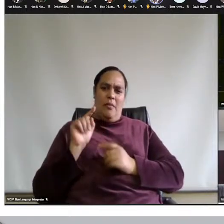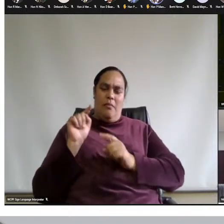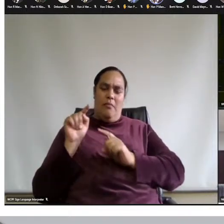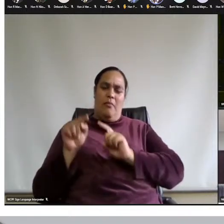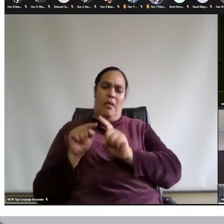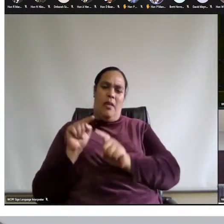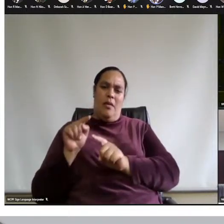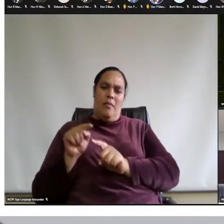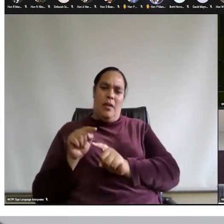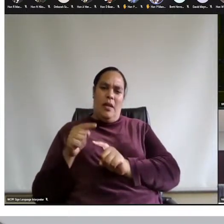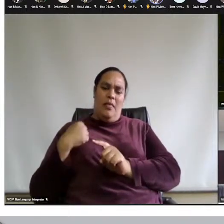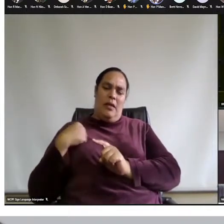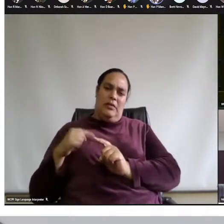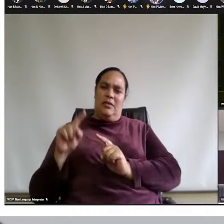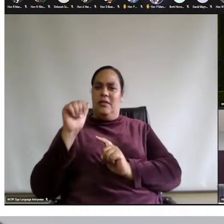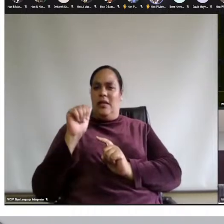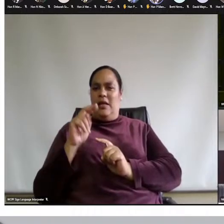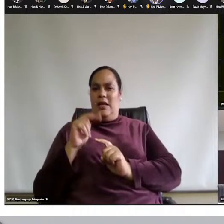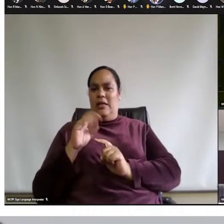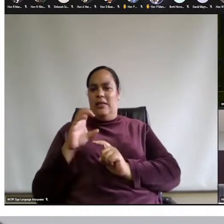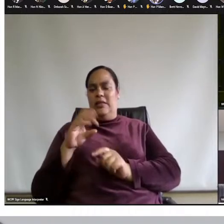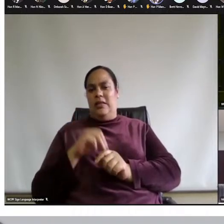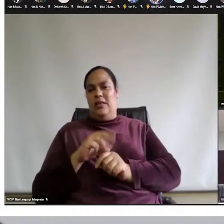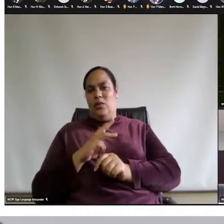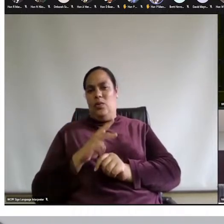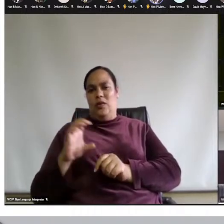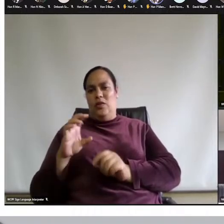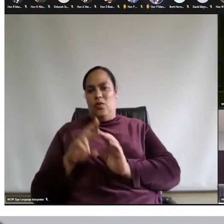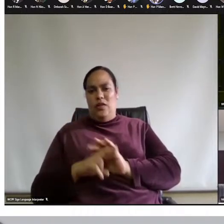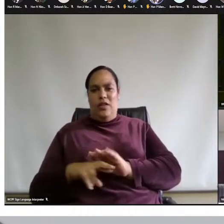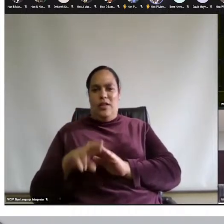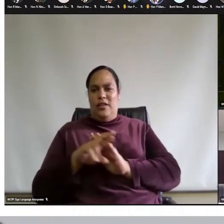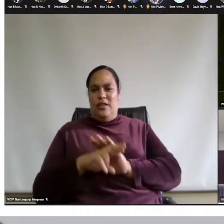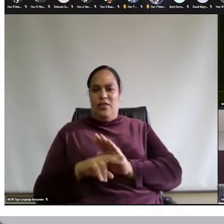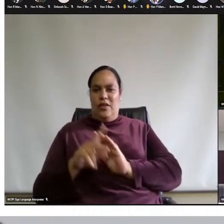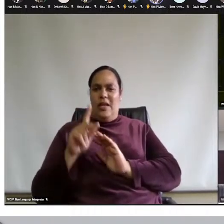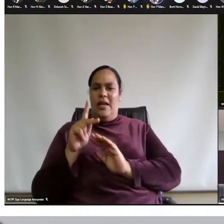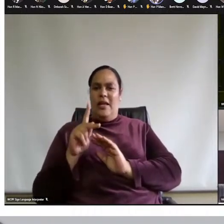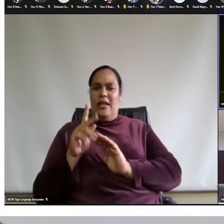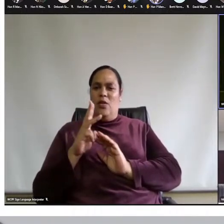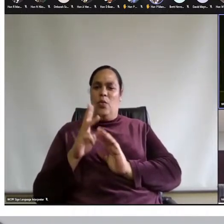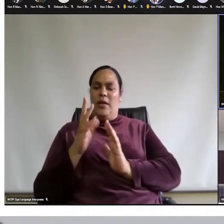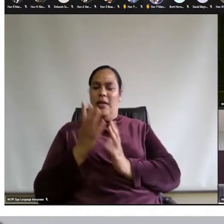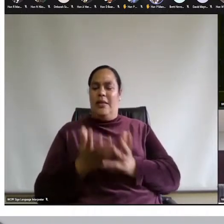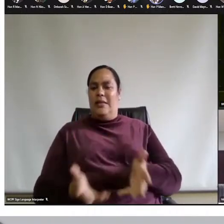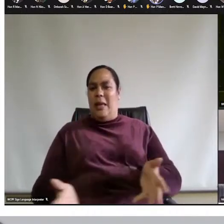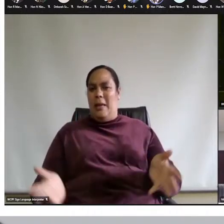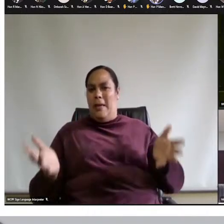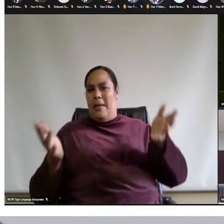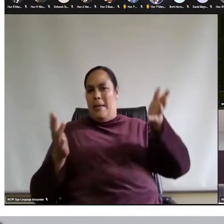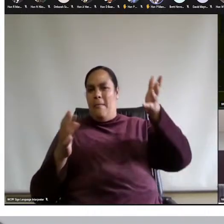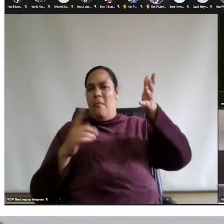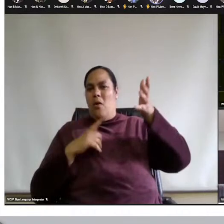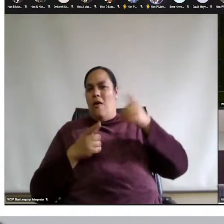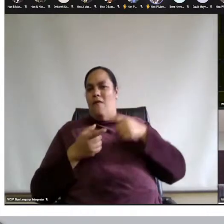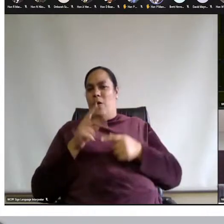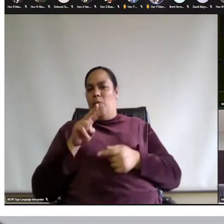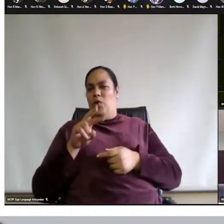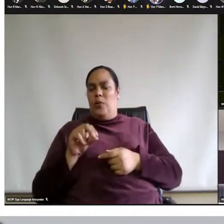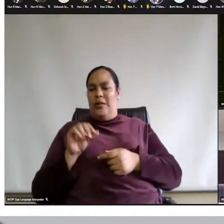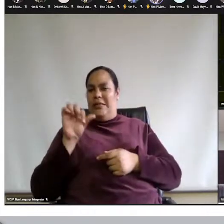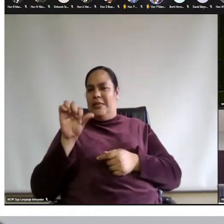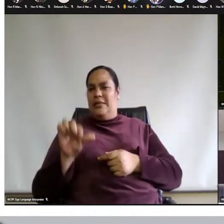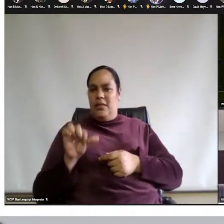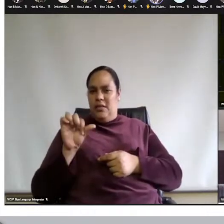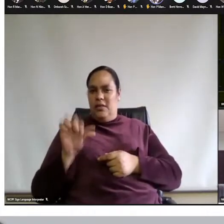the success of the ANC within the West Coast region on the Glen William Dam, because since 2016,